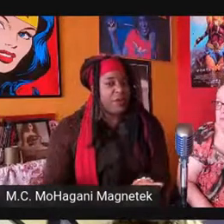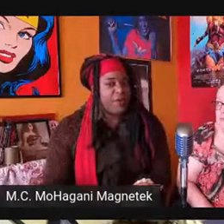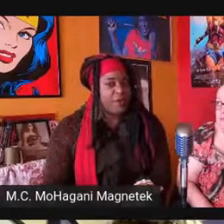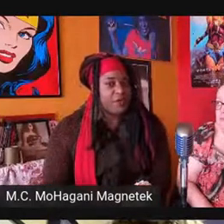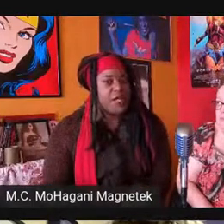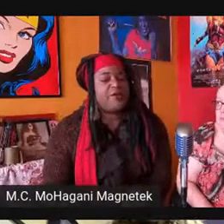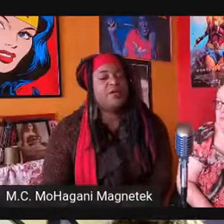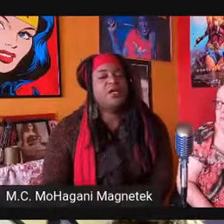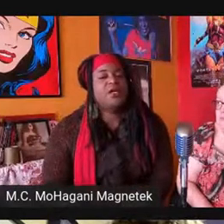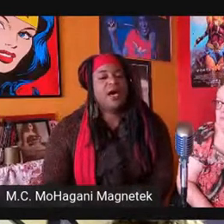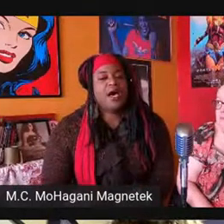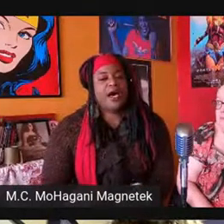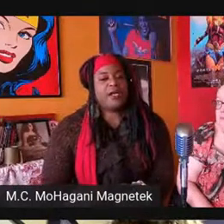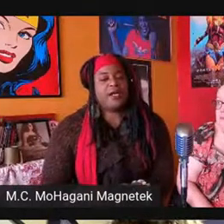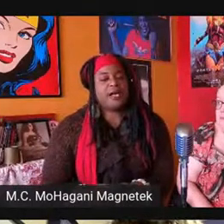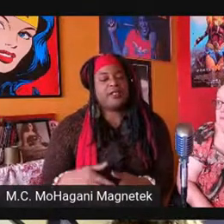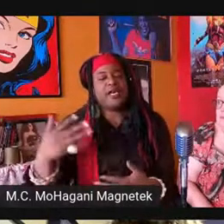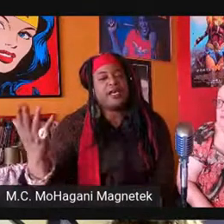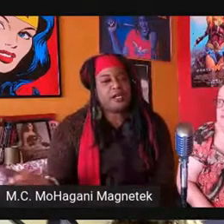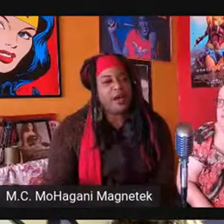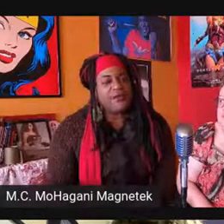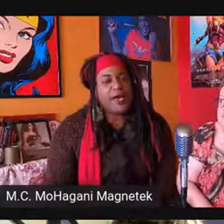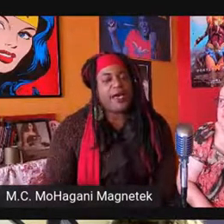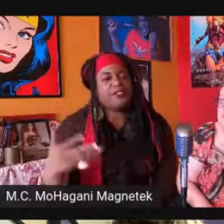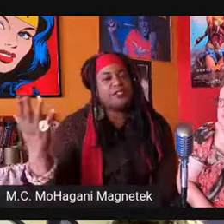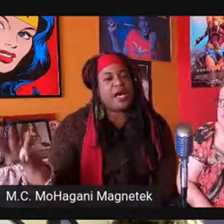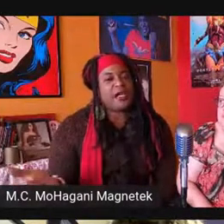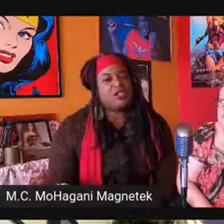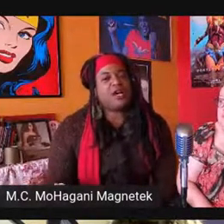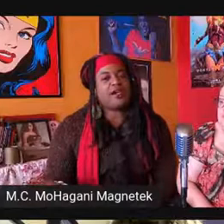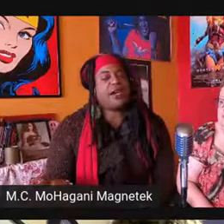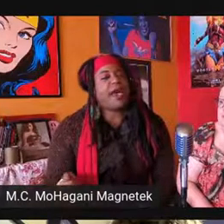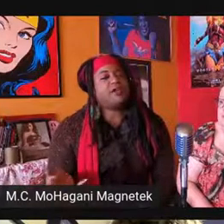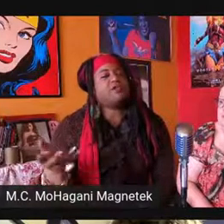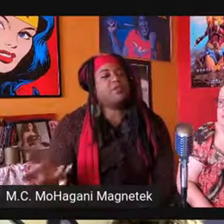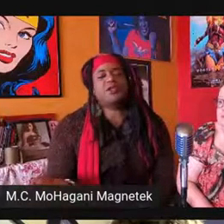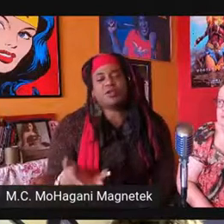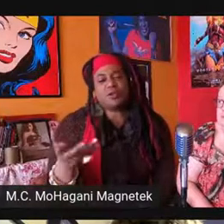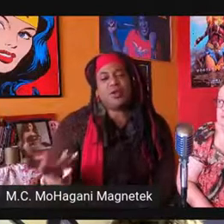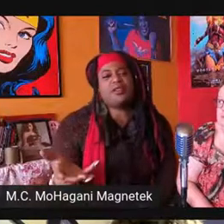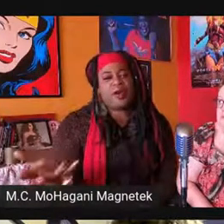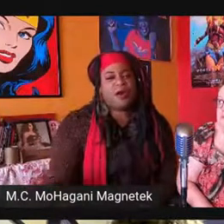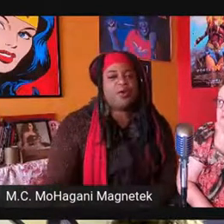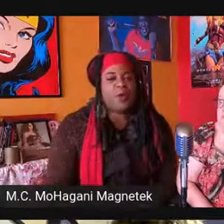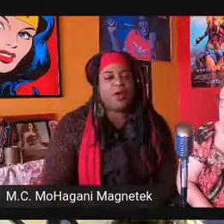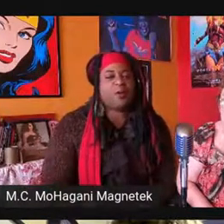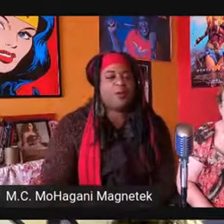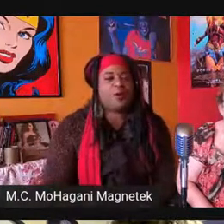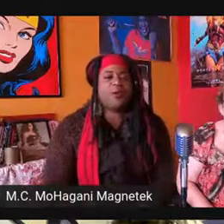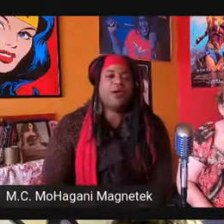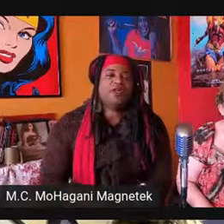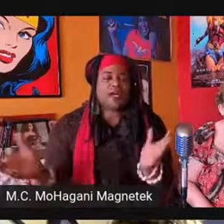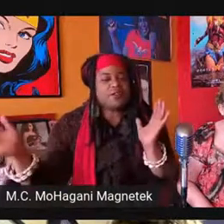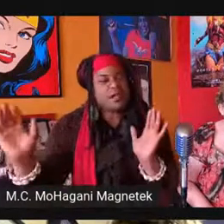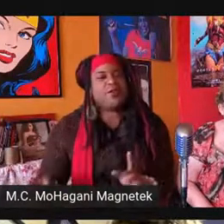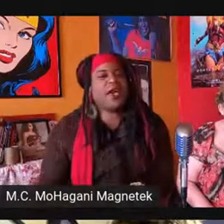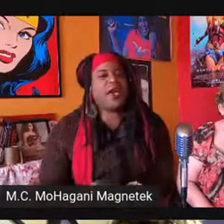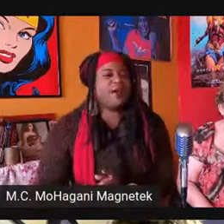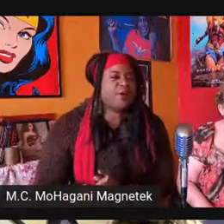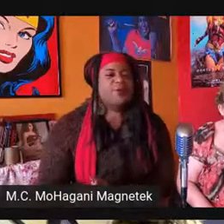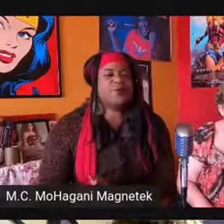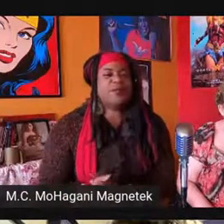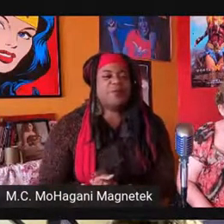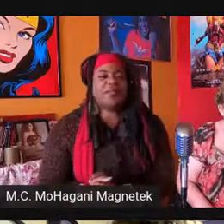When the Rainbow Is Enough. And at the end of that, Intozake Shange asked the readers to write their own choreopoem. So I was like,